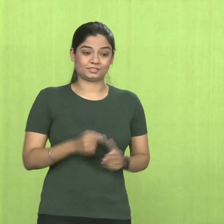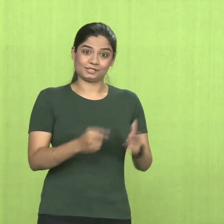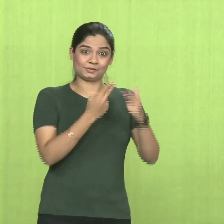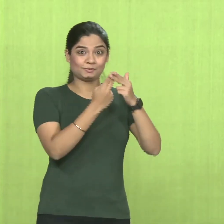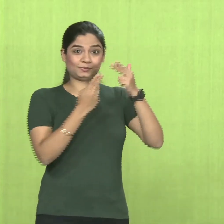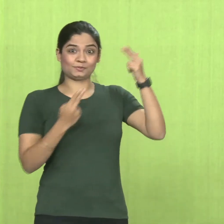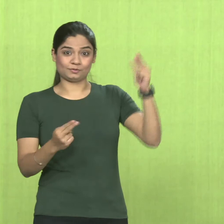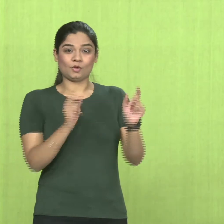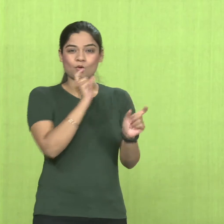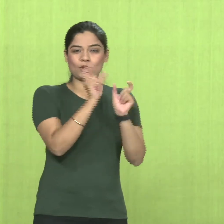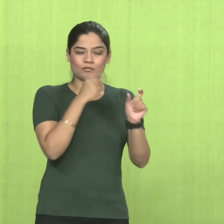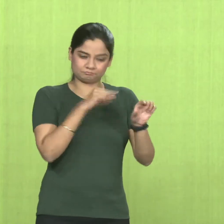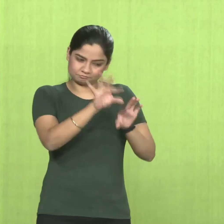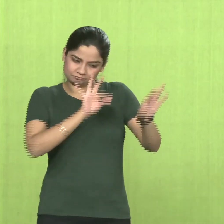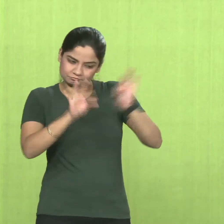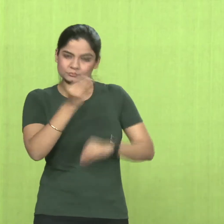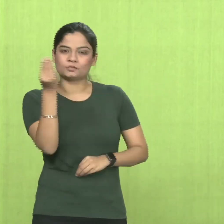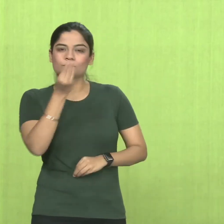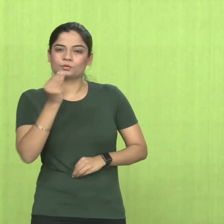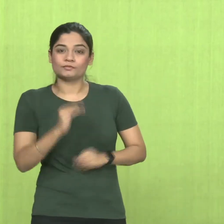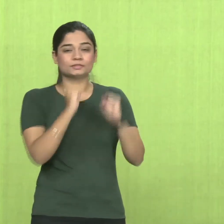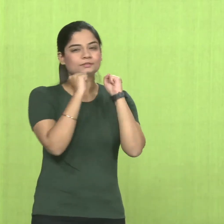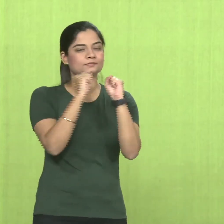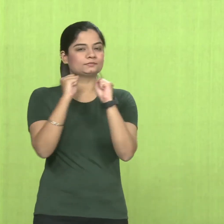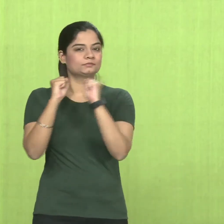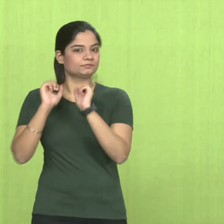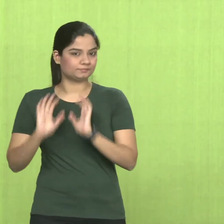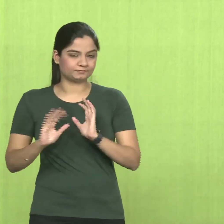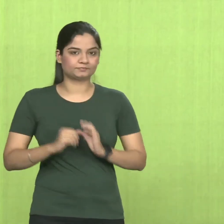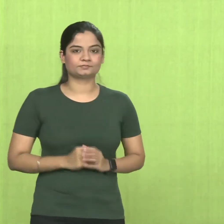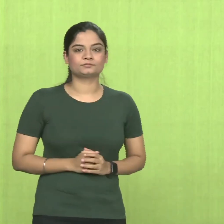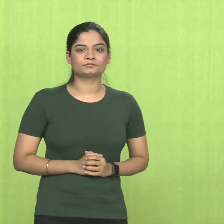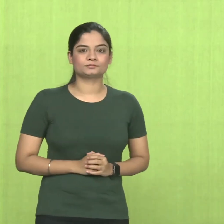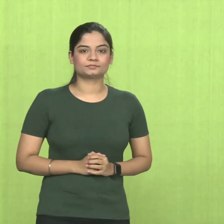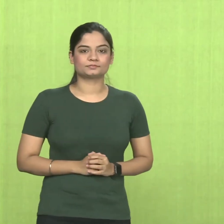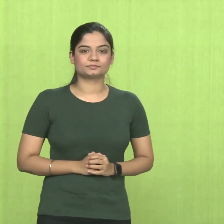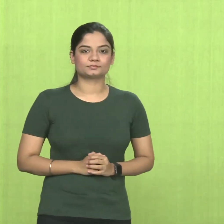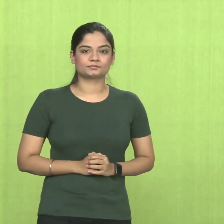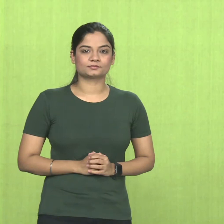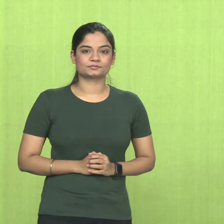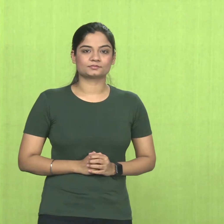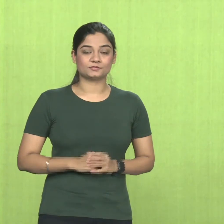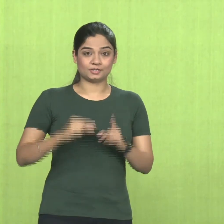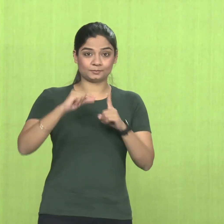Before starting the chapter, let's discuss some difficult words in Indian Sign Language.